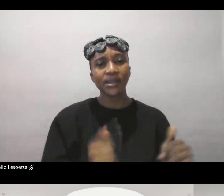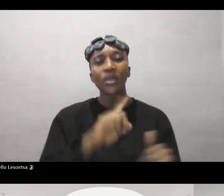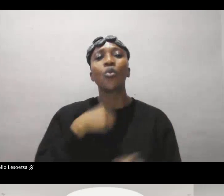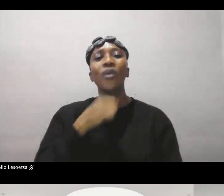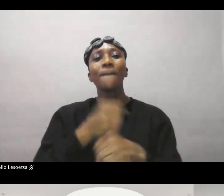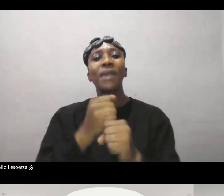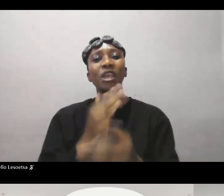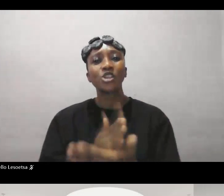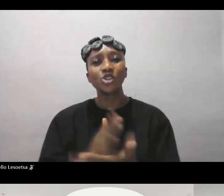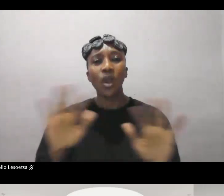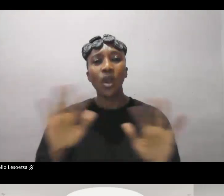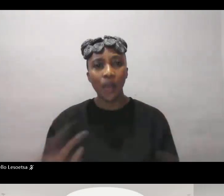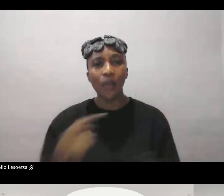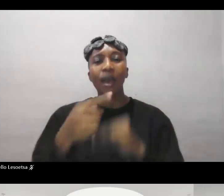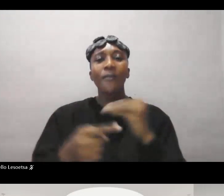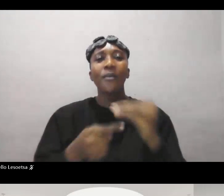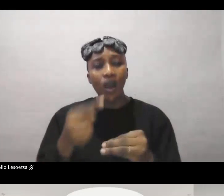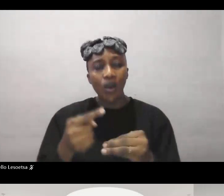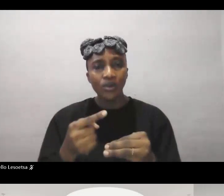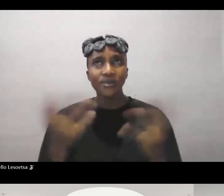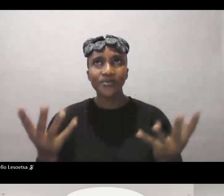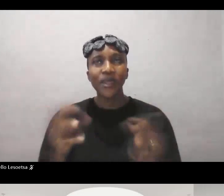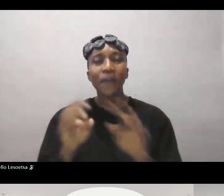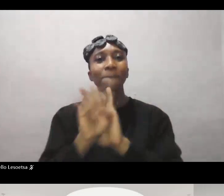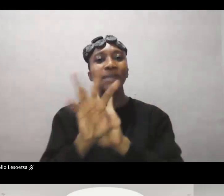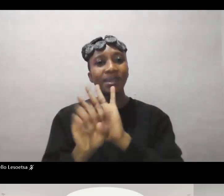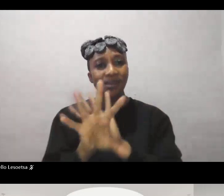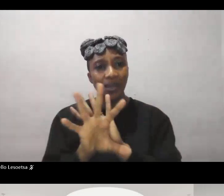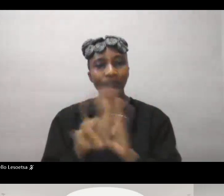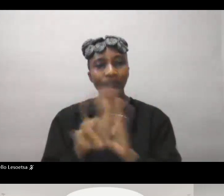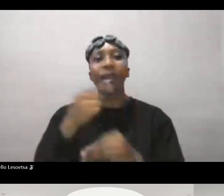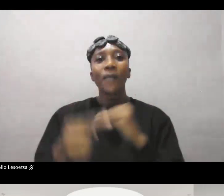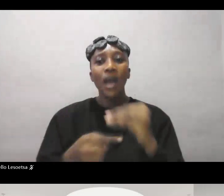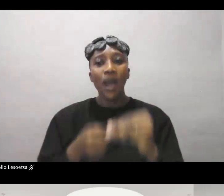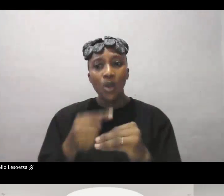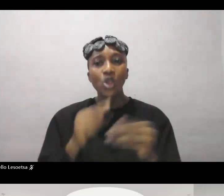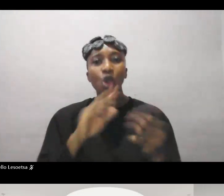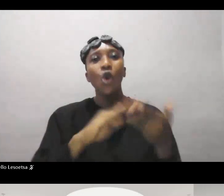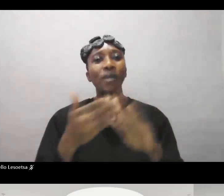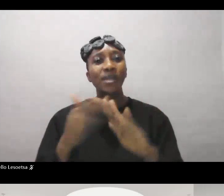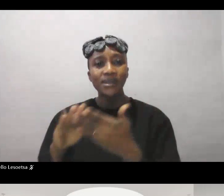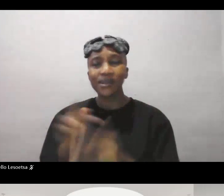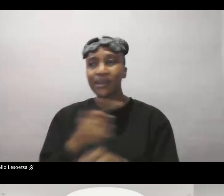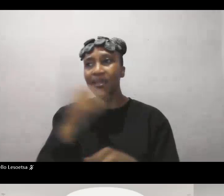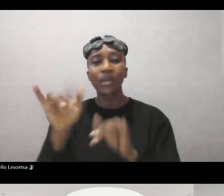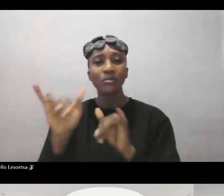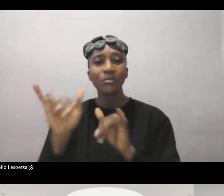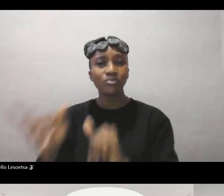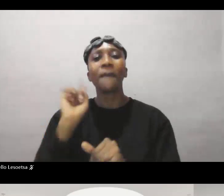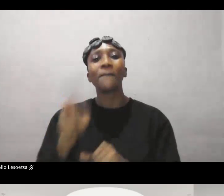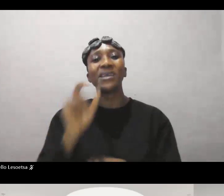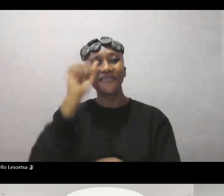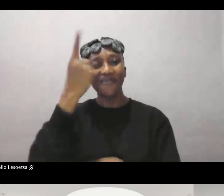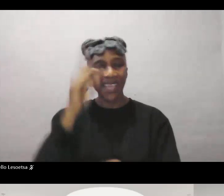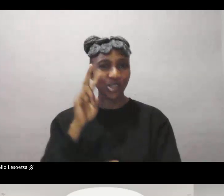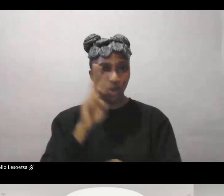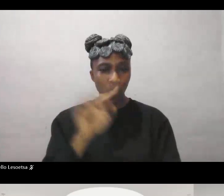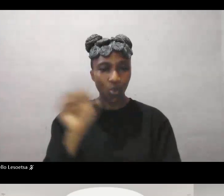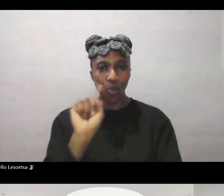of media? How do we make sure in terms of the community where they live in? We look at, but you have to first look at the